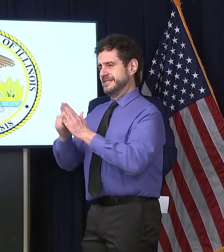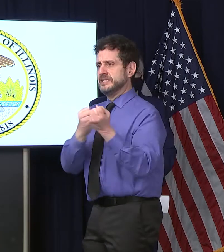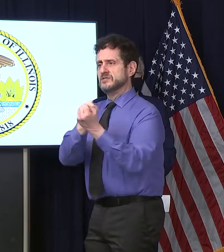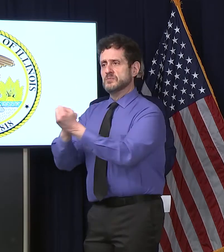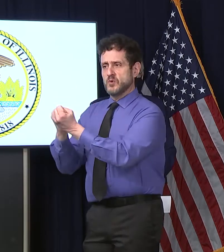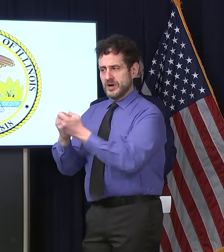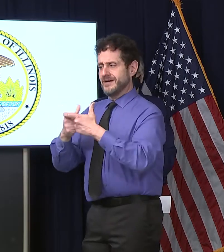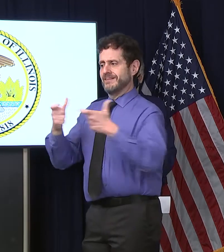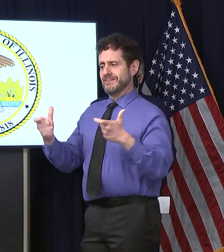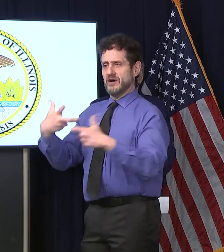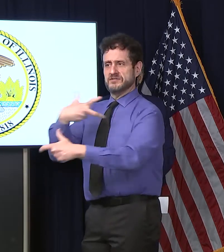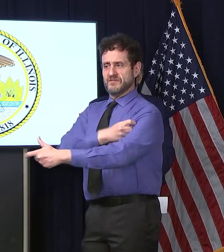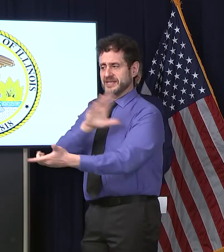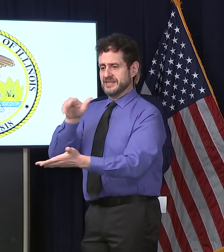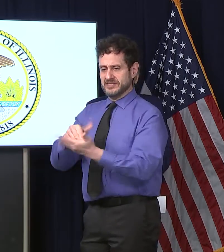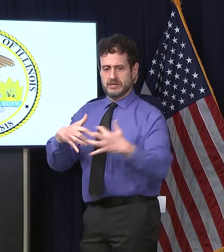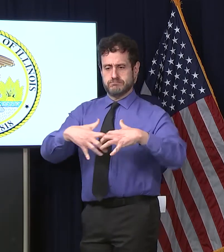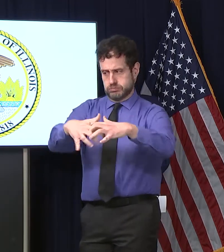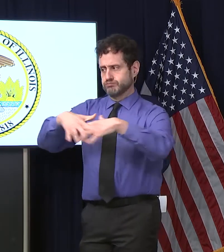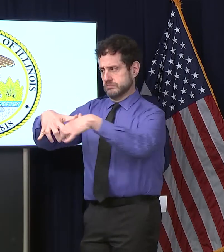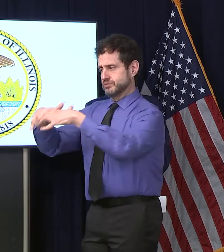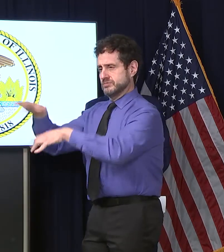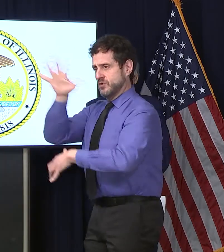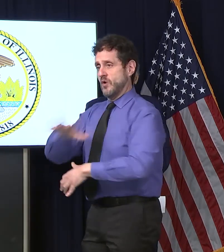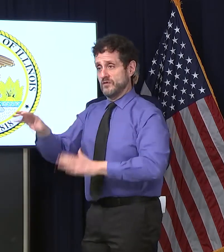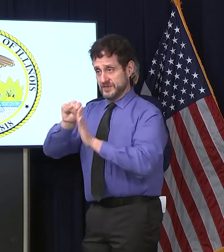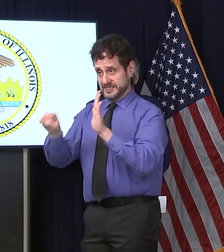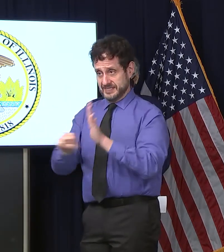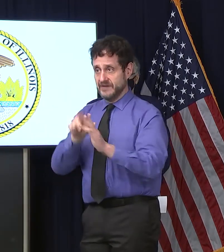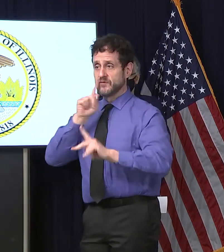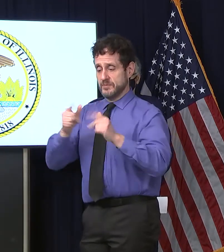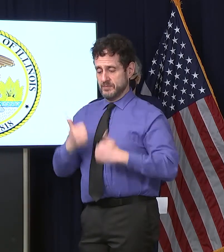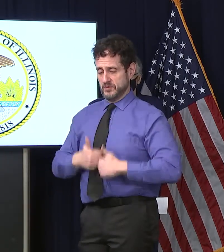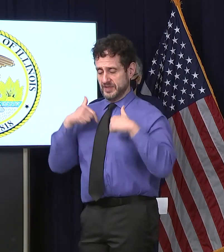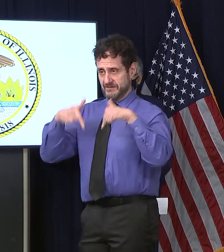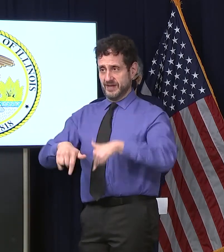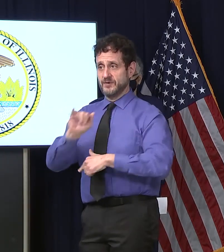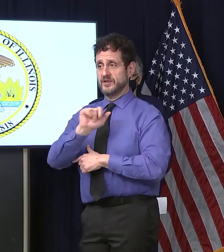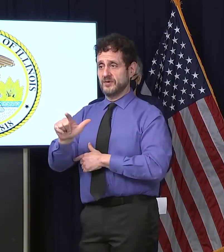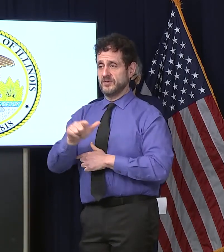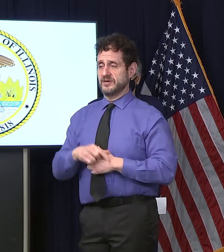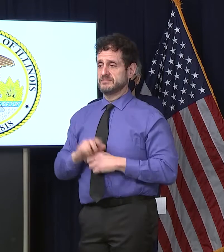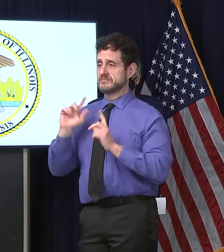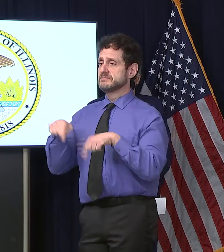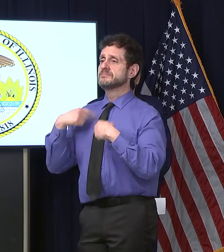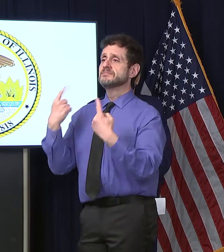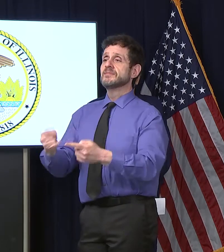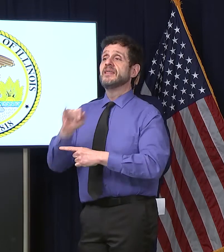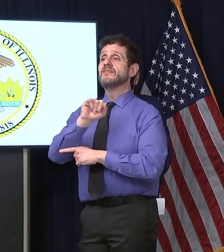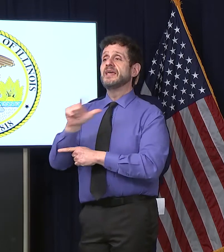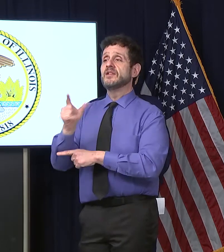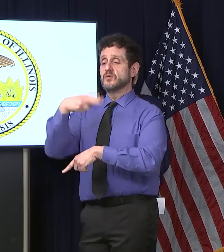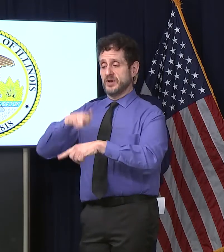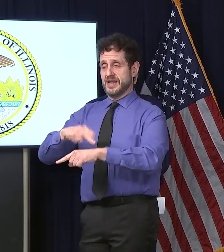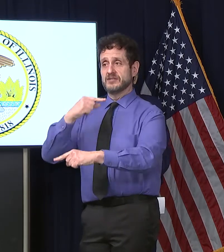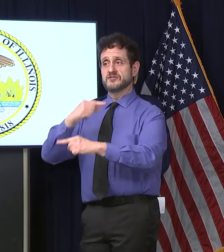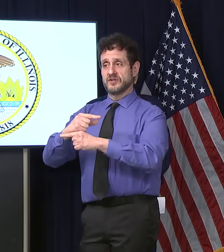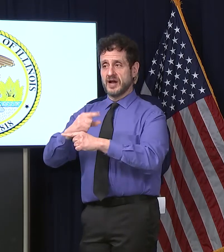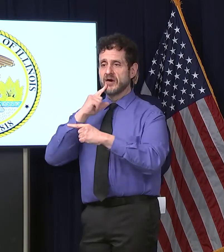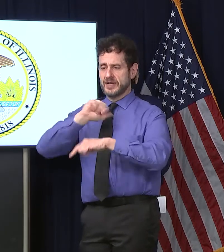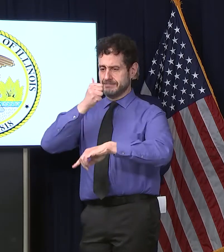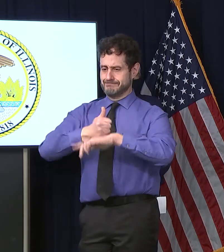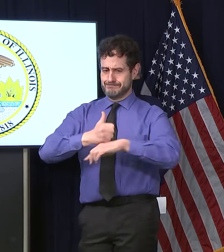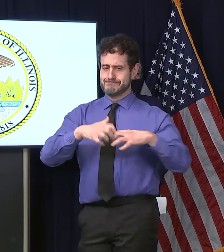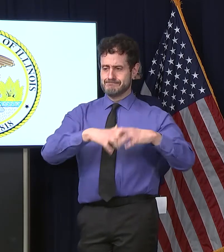mass vaccination locations for our residents. To date, the Illinois National Guard has launched